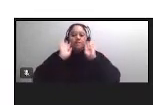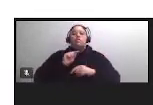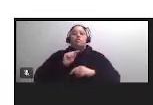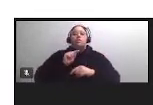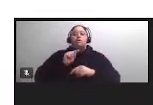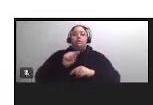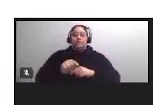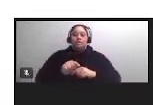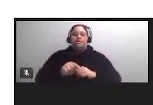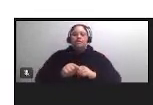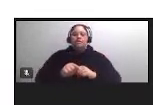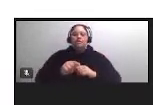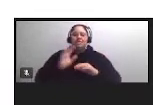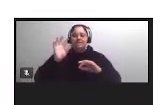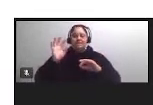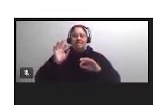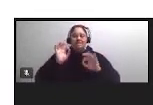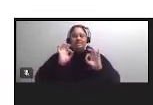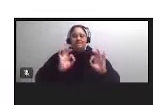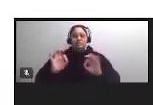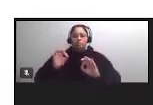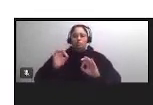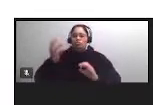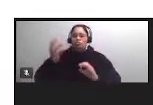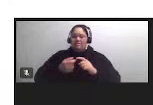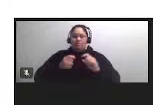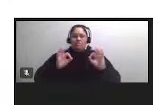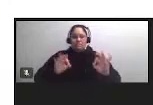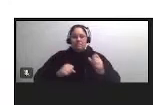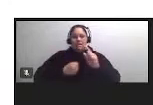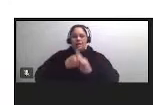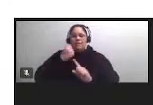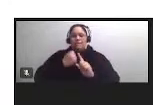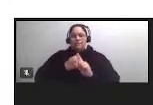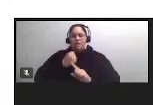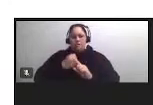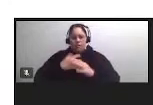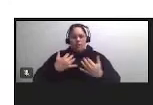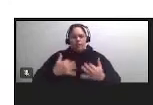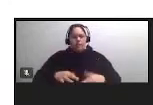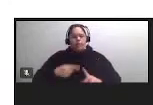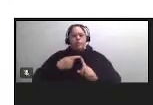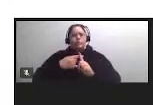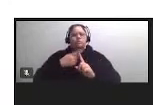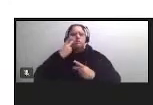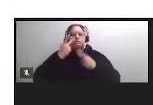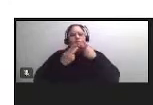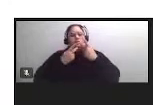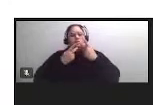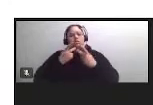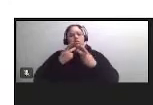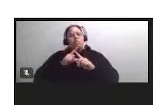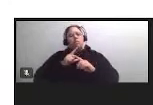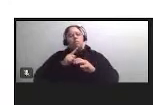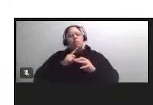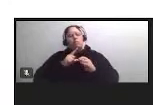the analytics that we've received from these campaigns have been very promising, where for